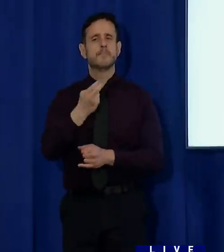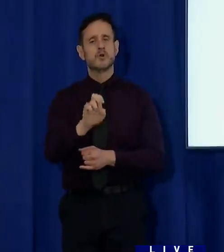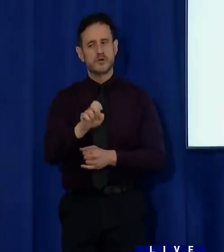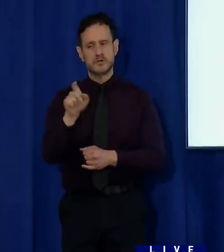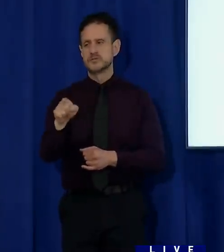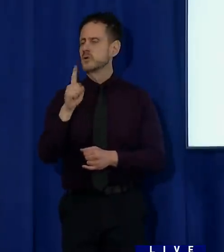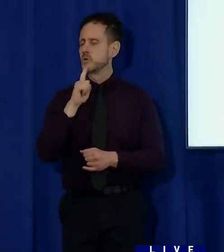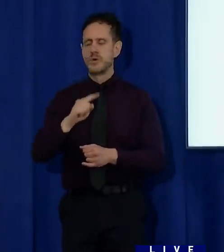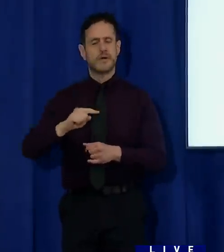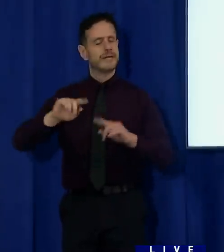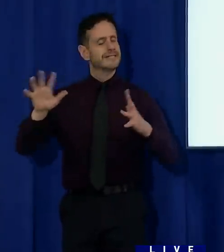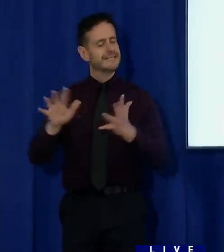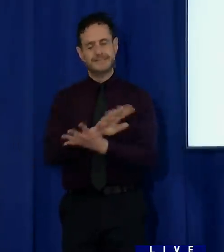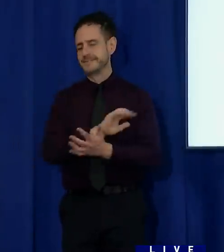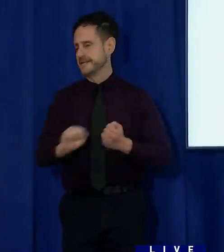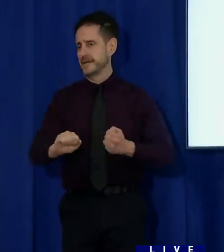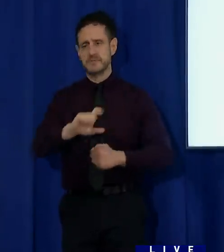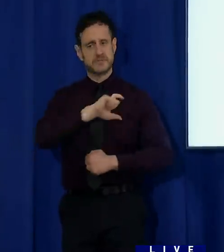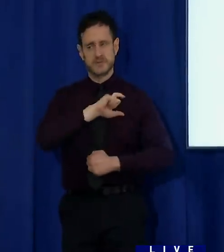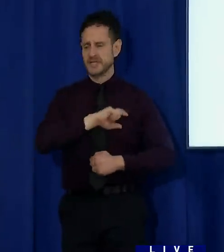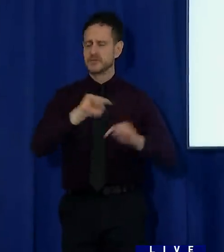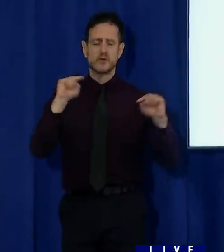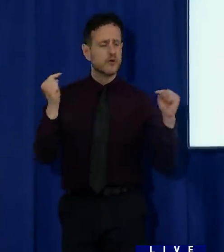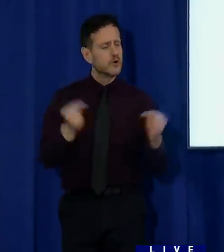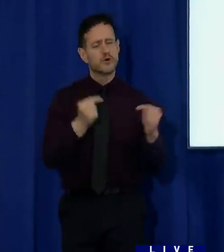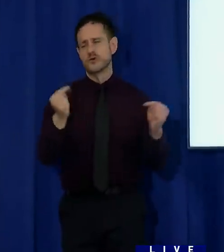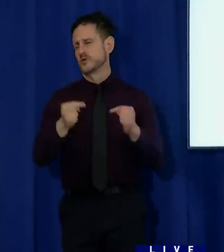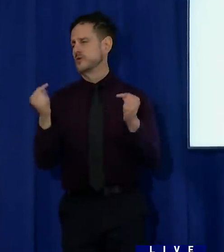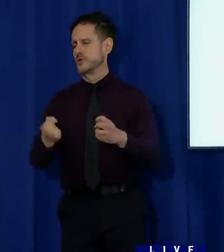immeasurable harm to so many people.